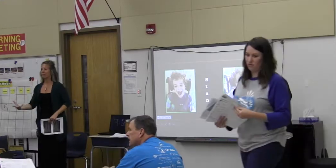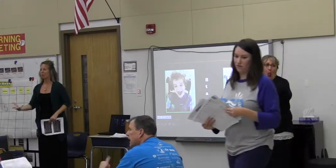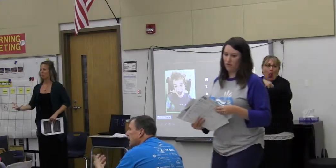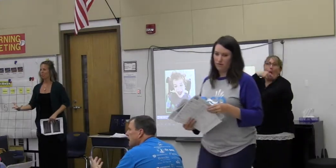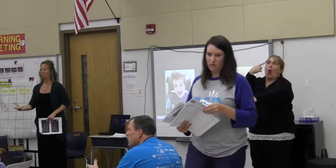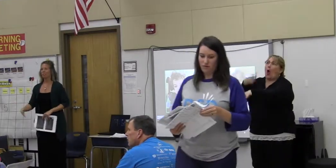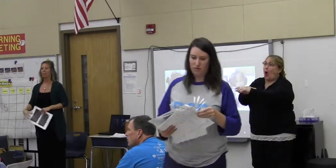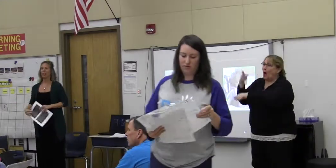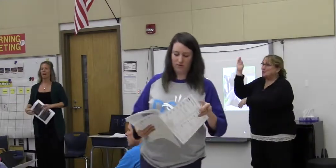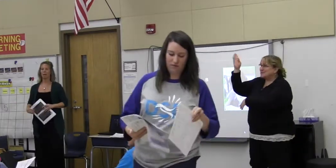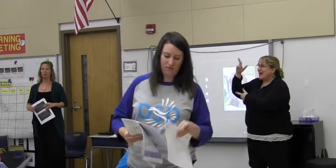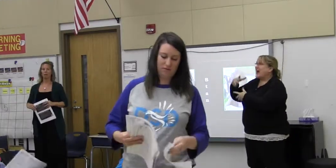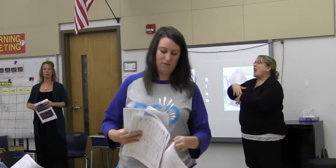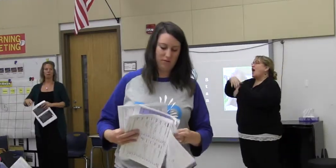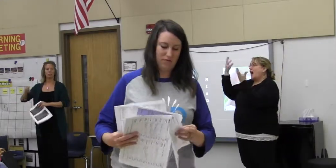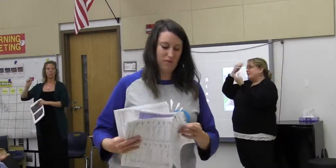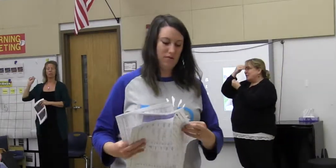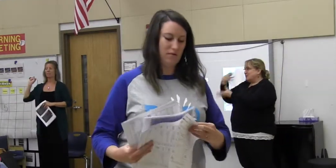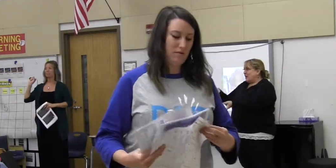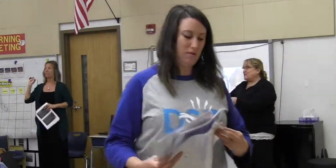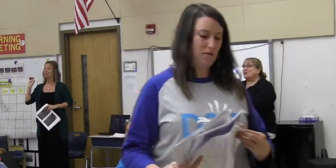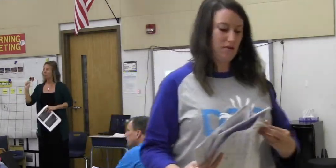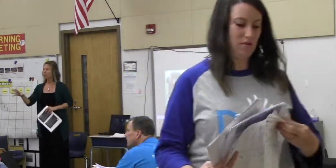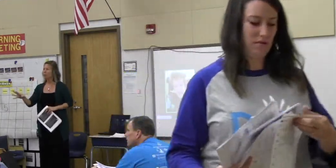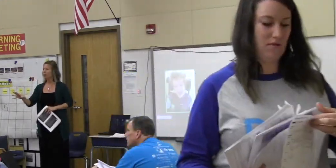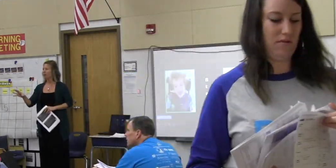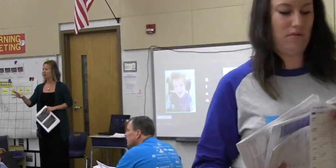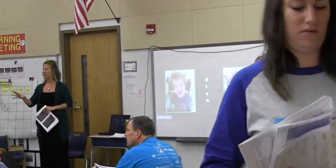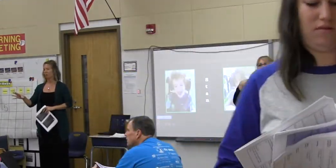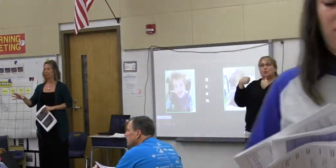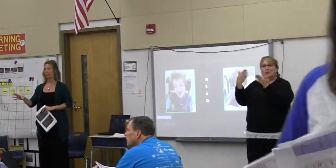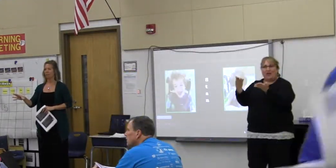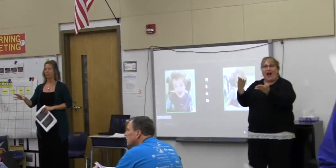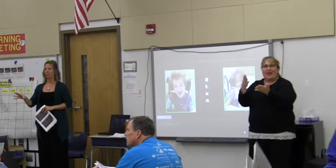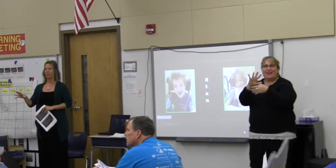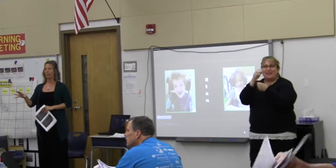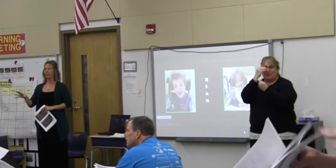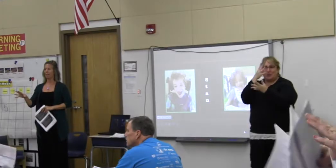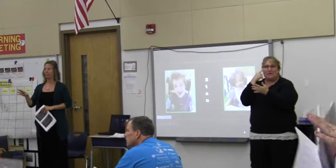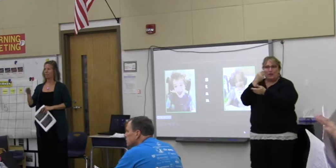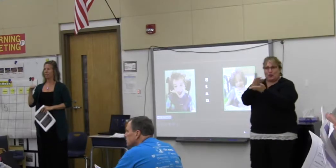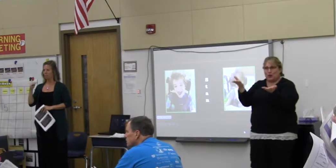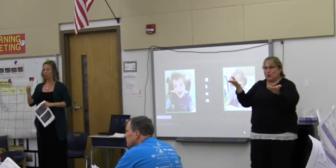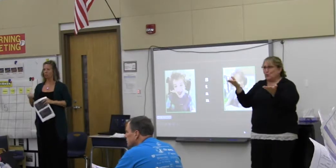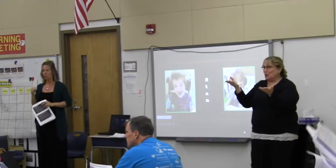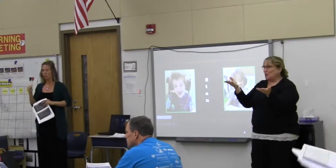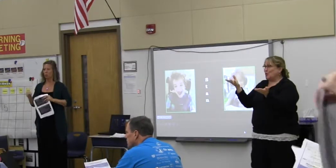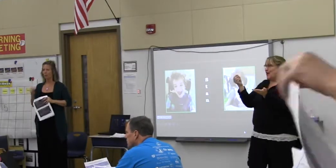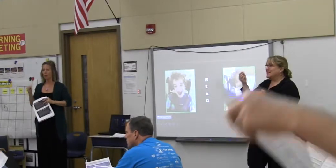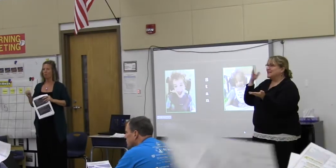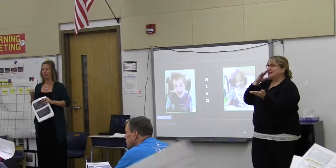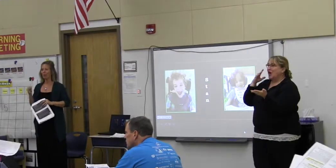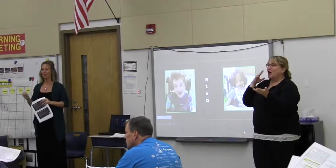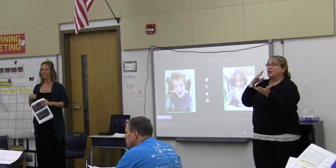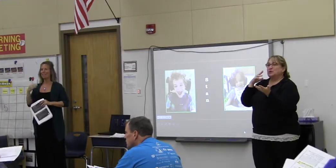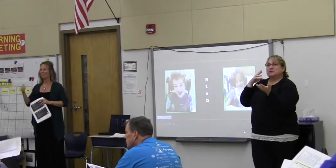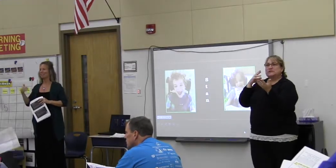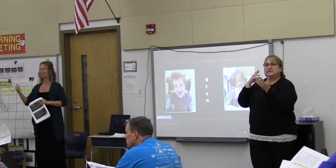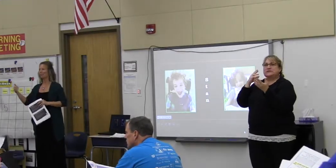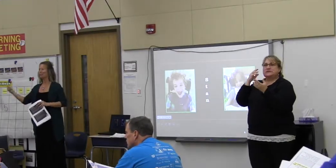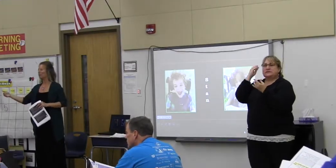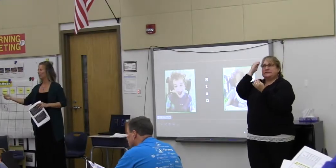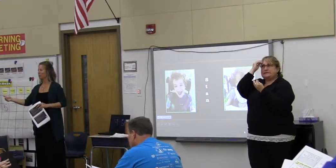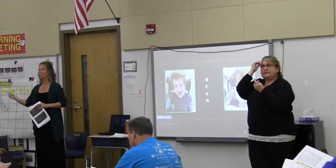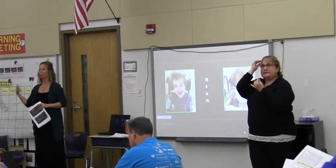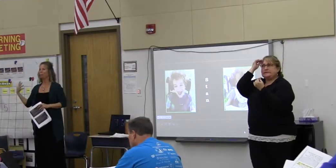a lot of information, but I really just wanted to give you all this information and, you know, chew whatever, mull whatever, and then